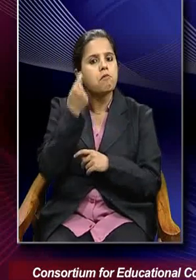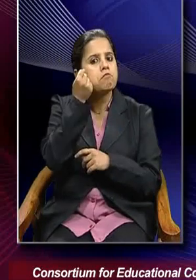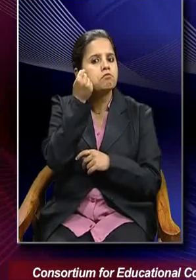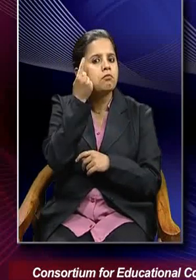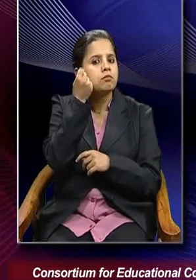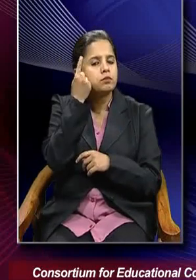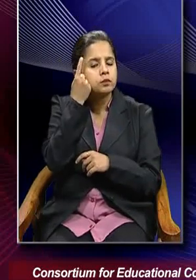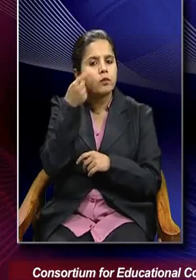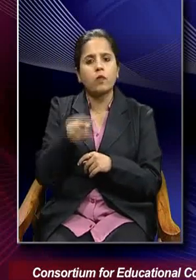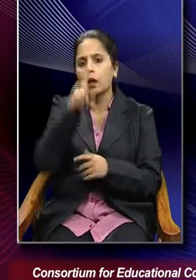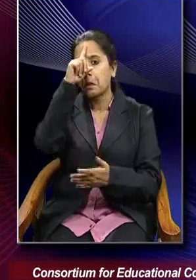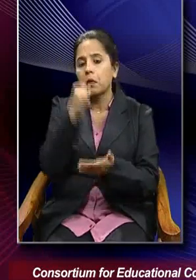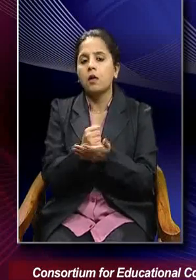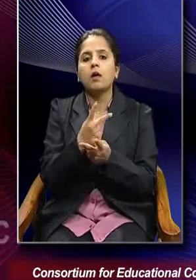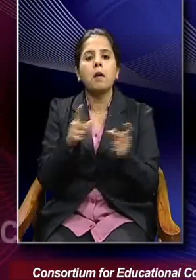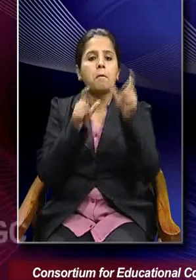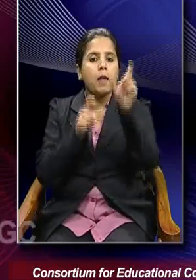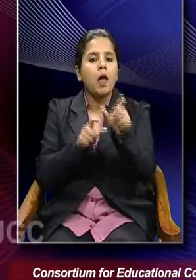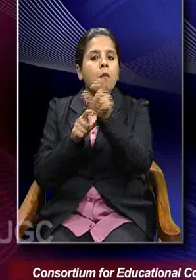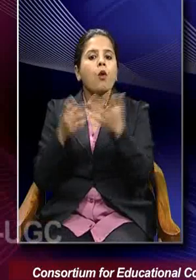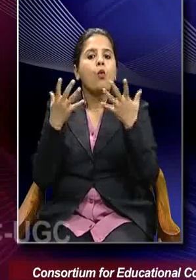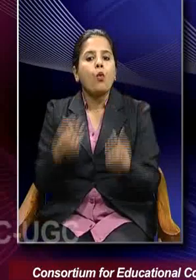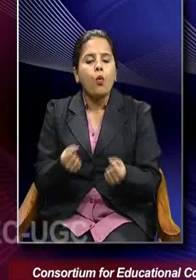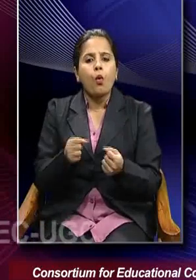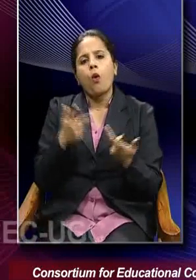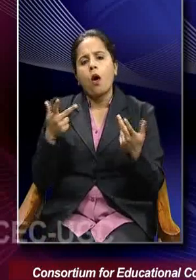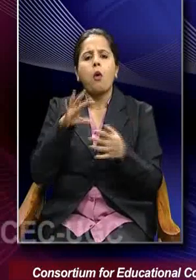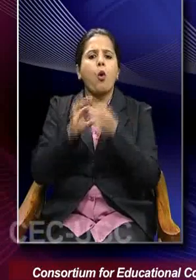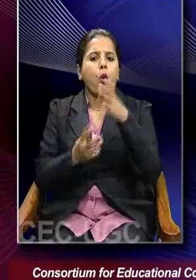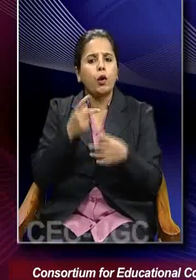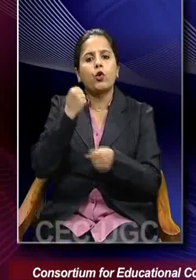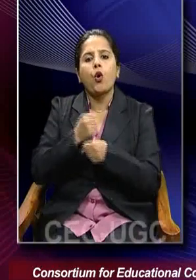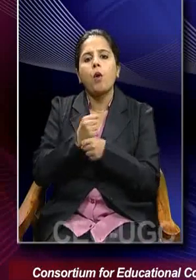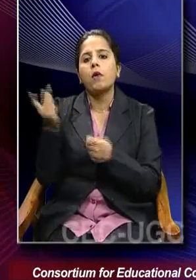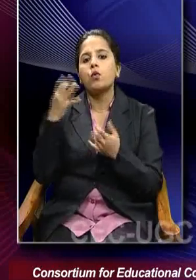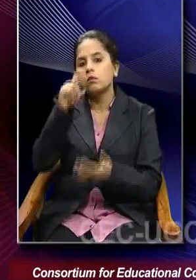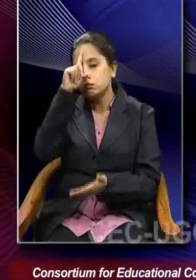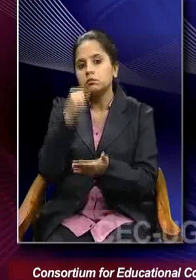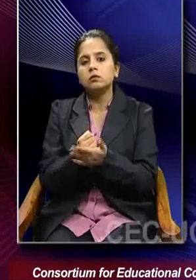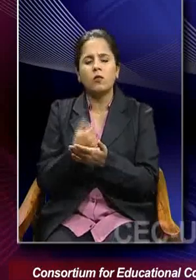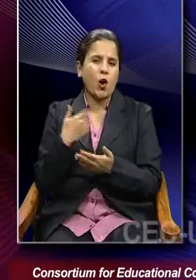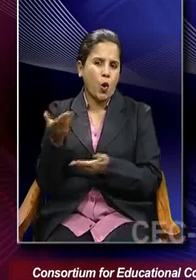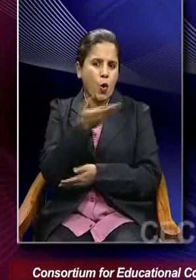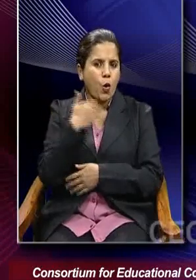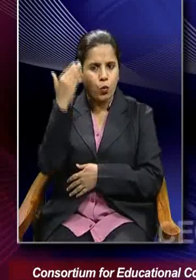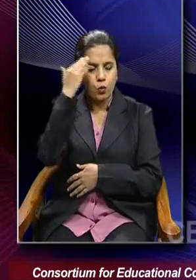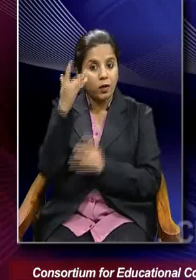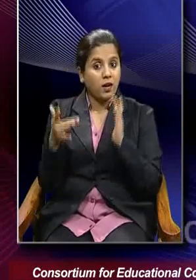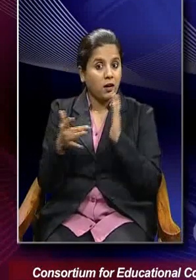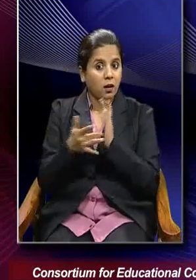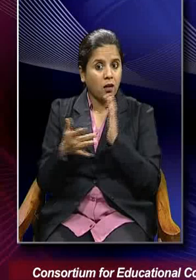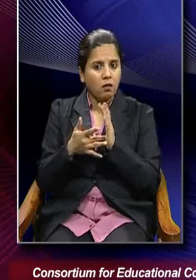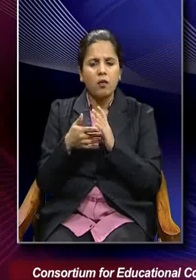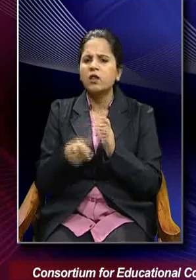understand the decisions of individuals, firms and governments. We all know technology